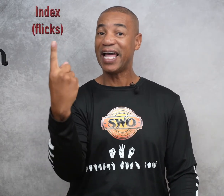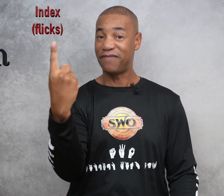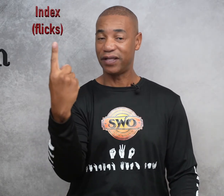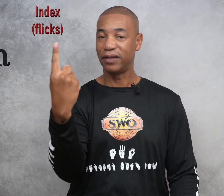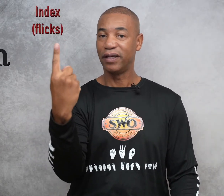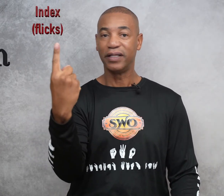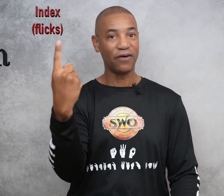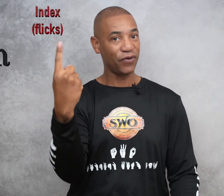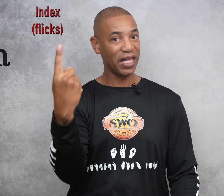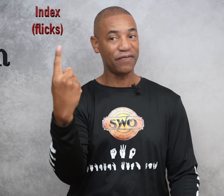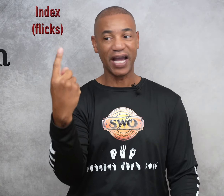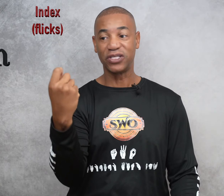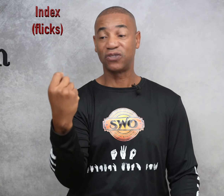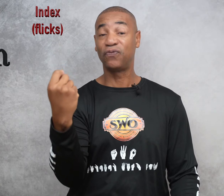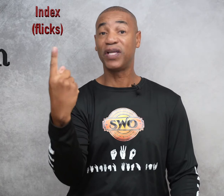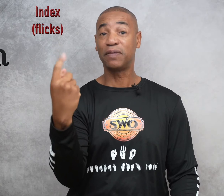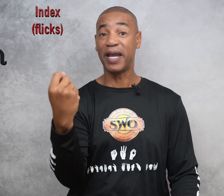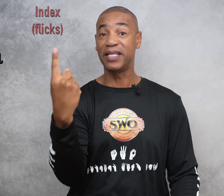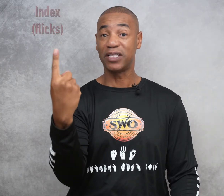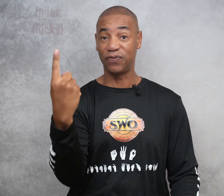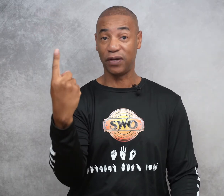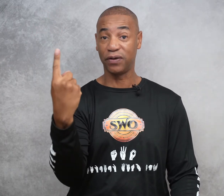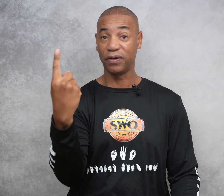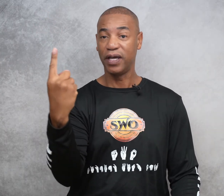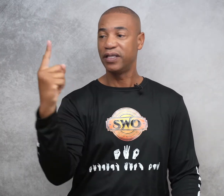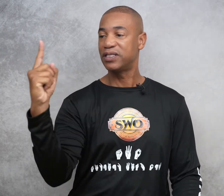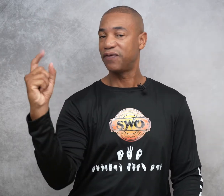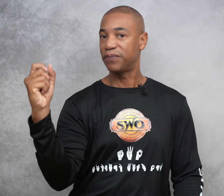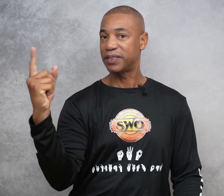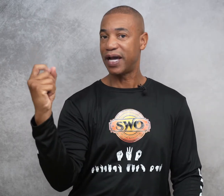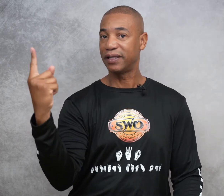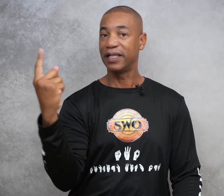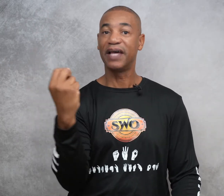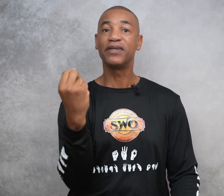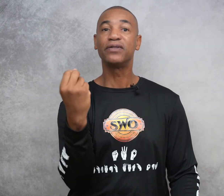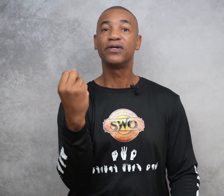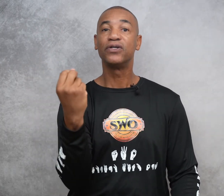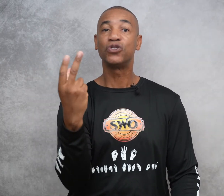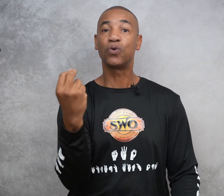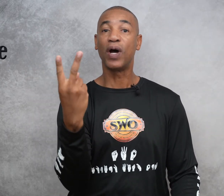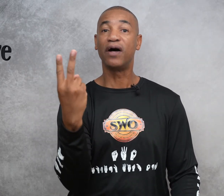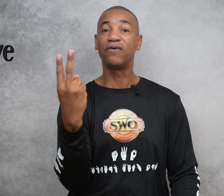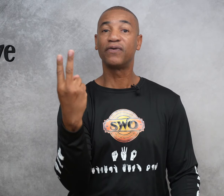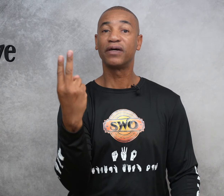11. Now for 11, I just flicked my index finger. This is it from the side. 11, 12,